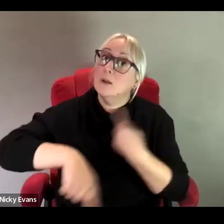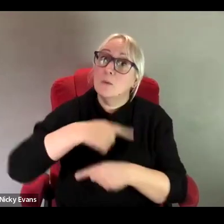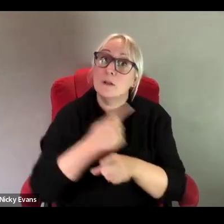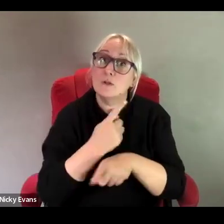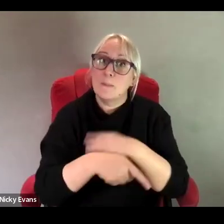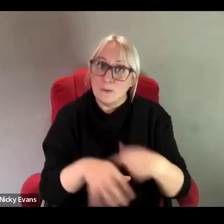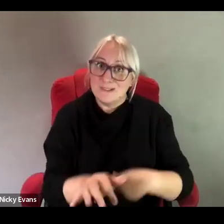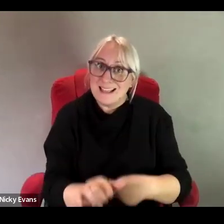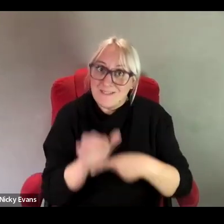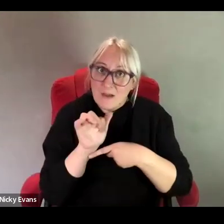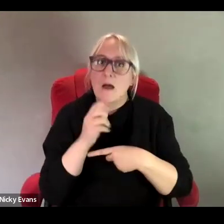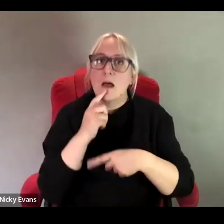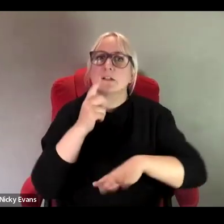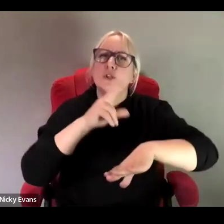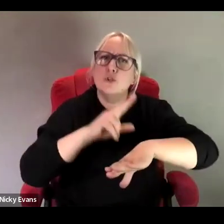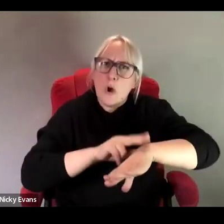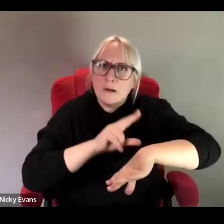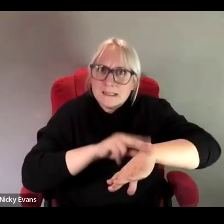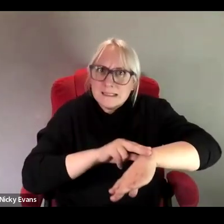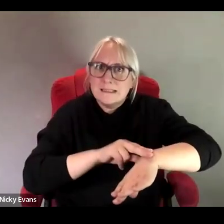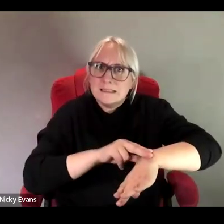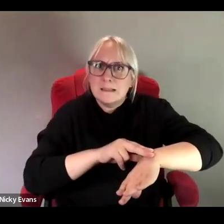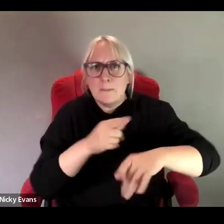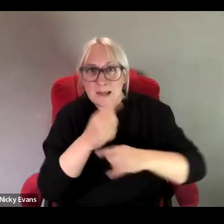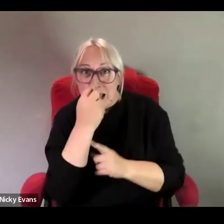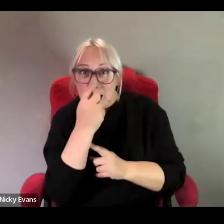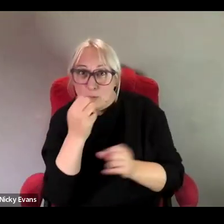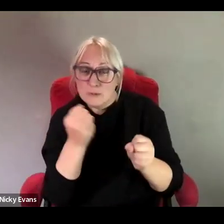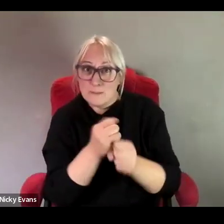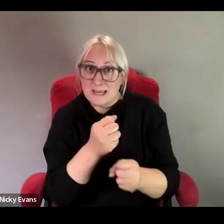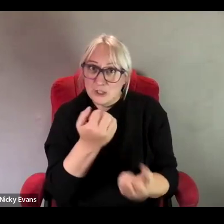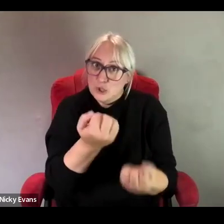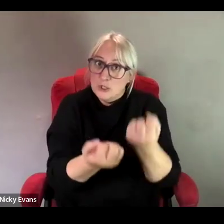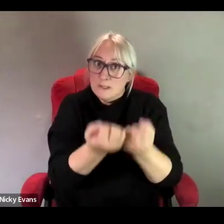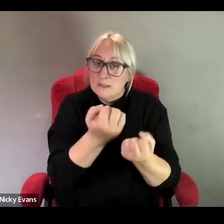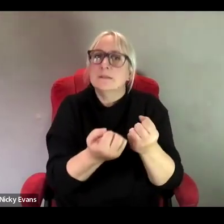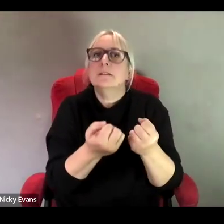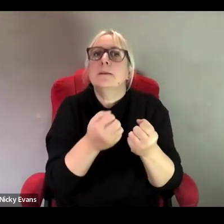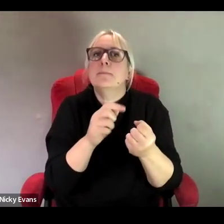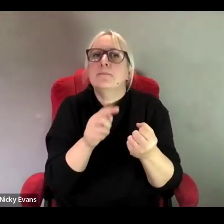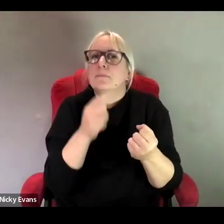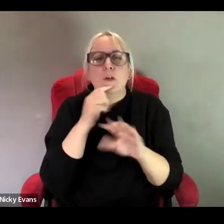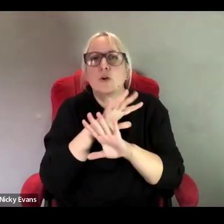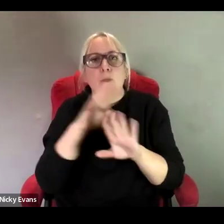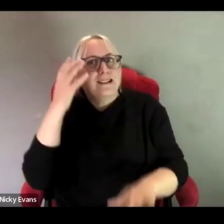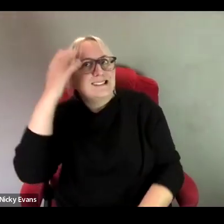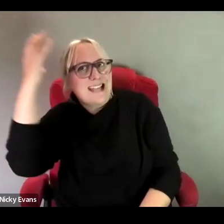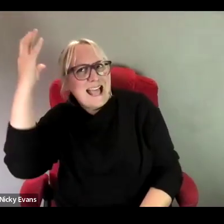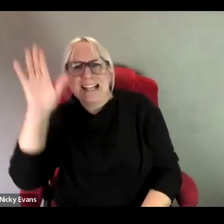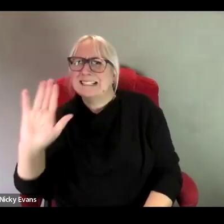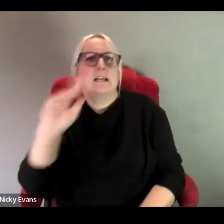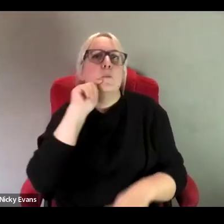about doctors being able to make these judgments and being in charge of this, that it won't be the state making the decision, it'll be